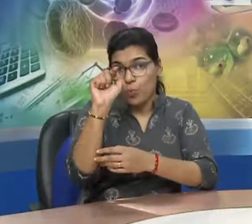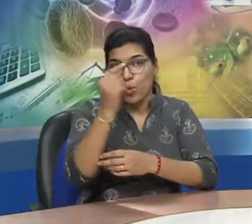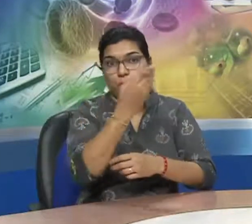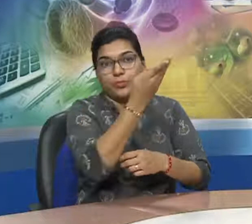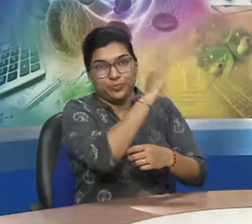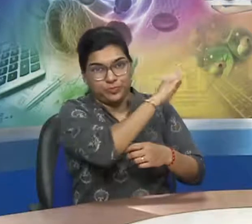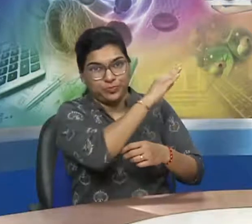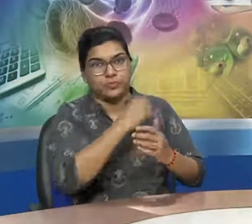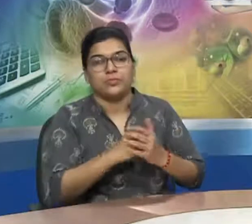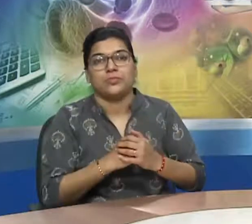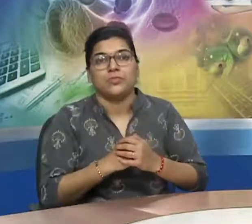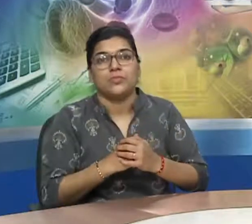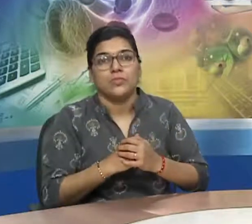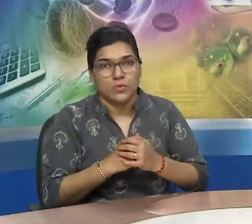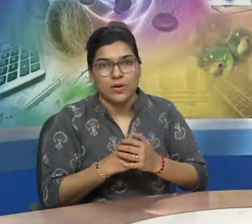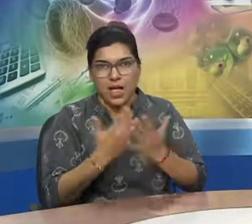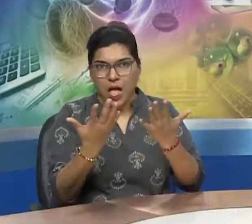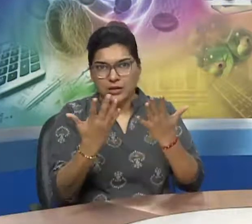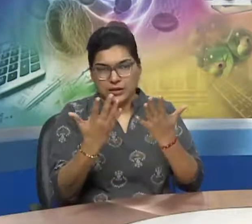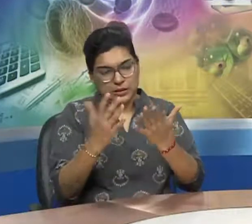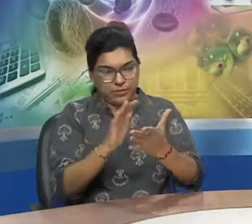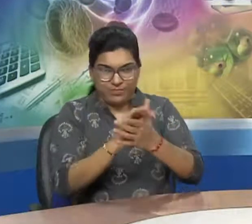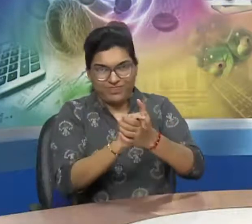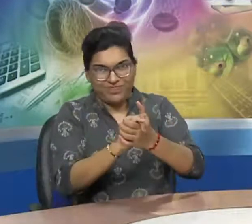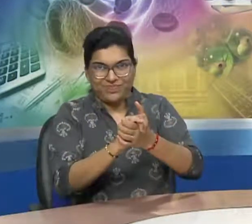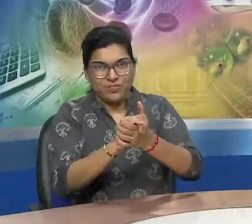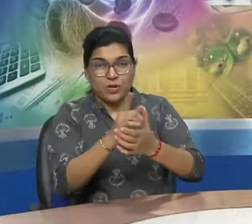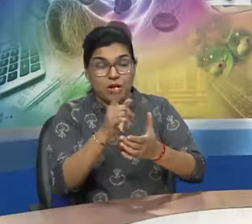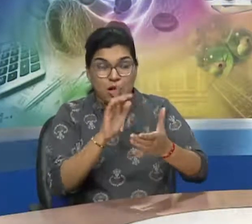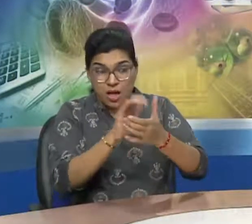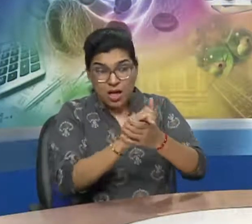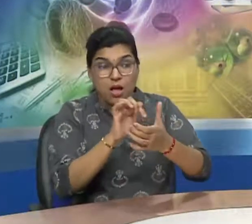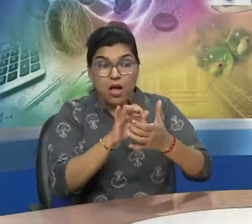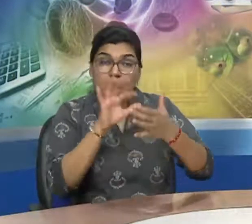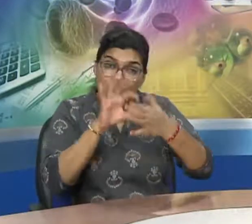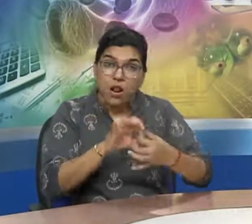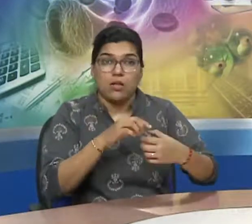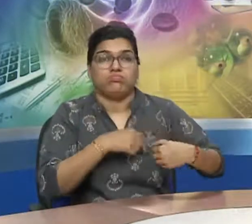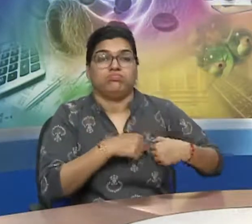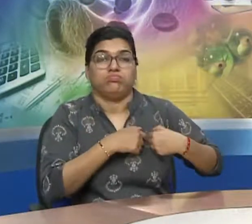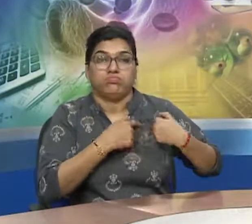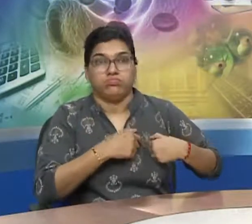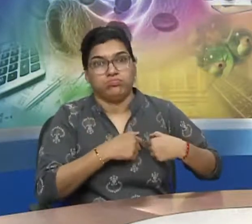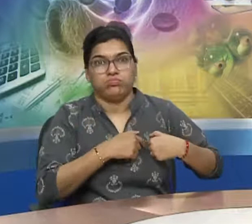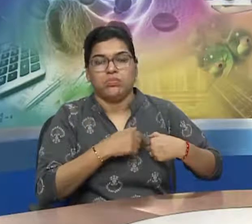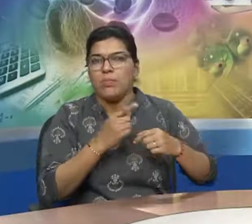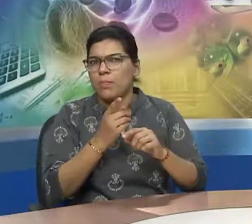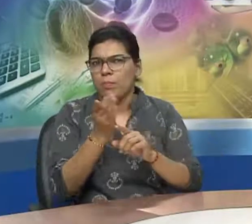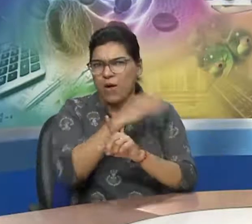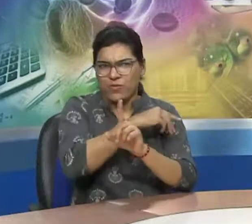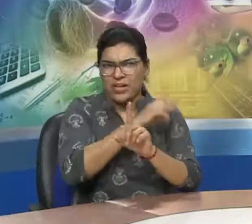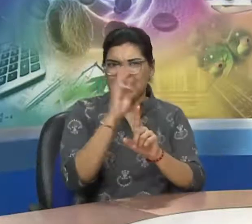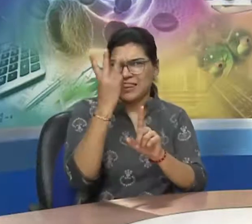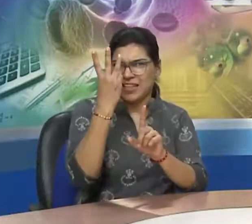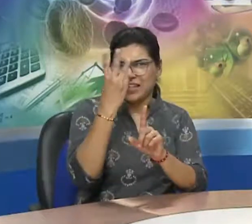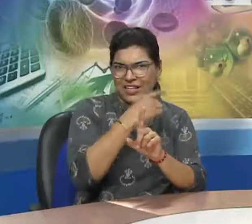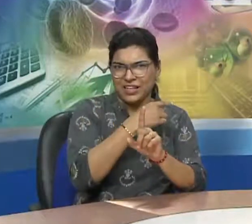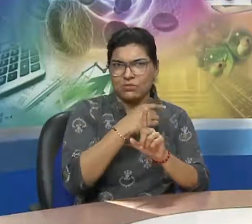The fourth expression or the fourth phrase is shake hands with heart.